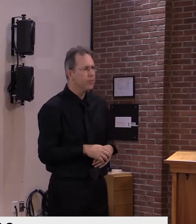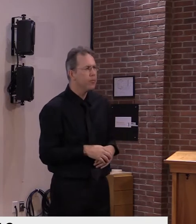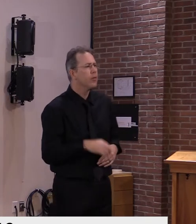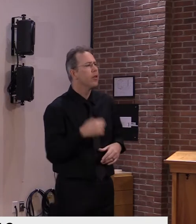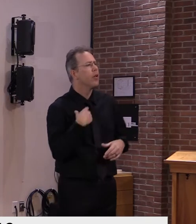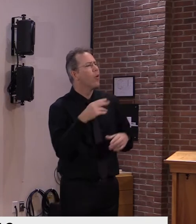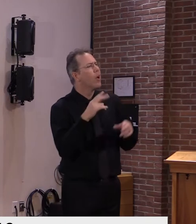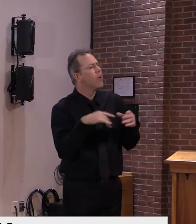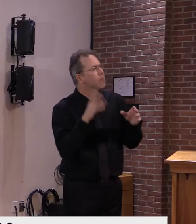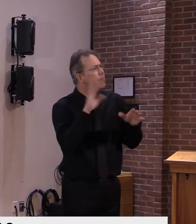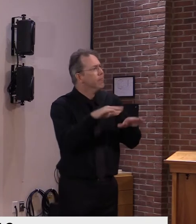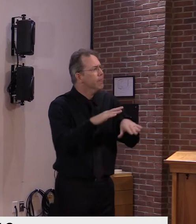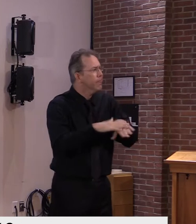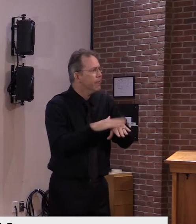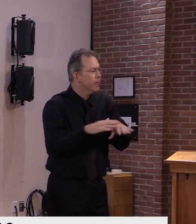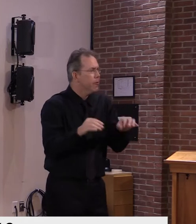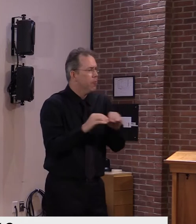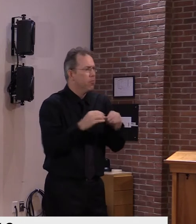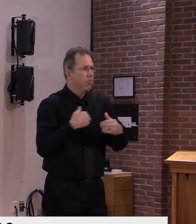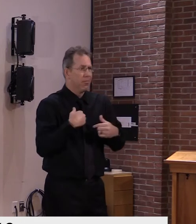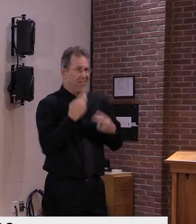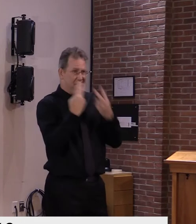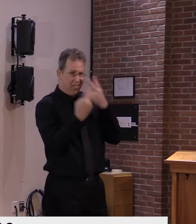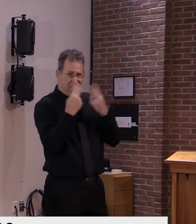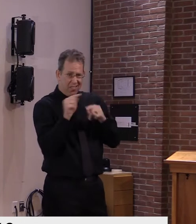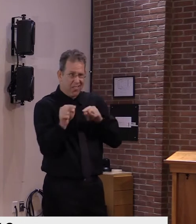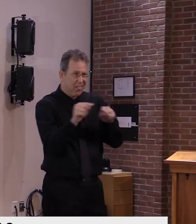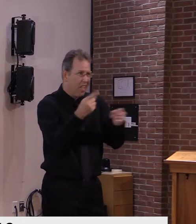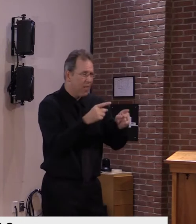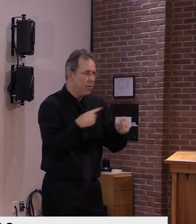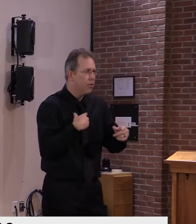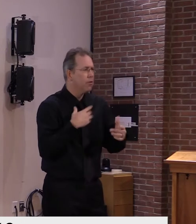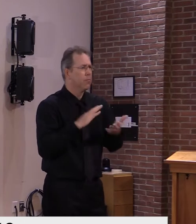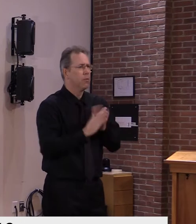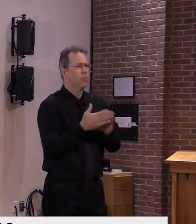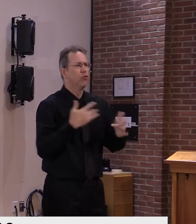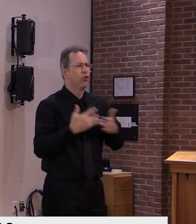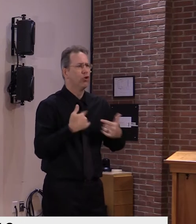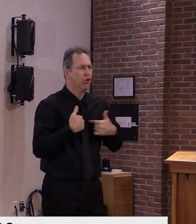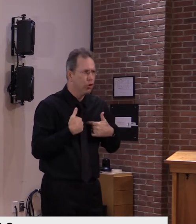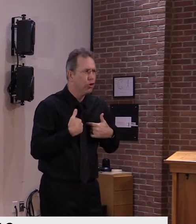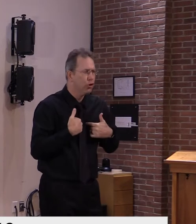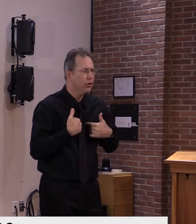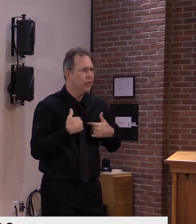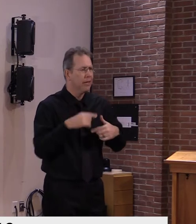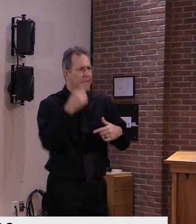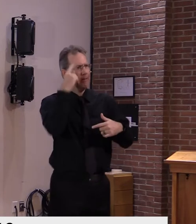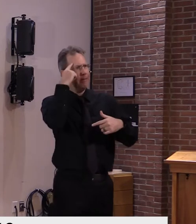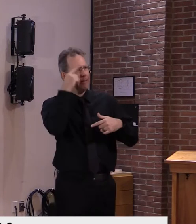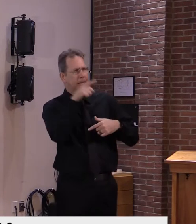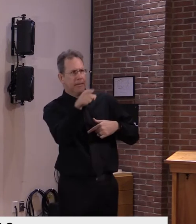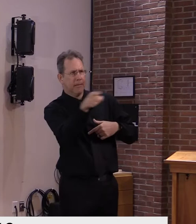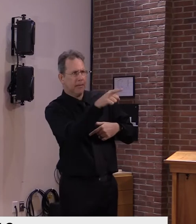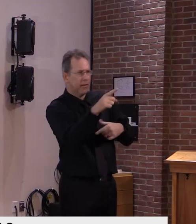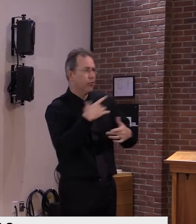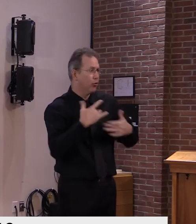cases that we're seeing in nursing homes and other long-term care facilities. This is causing more patient illnesses